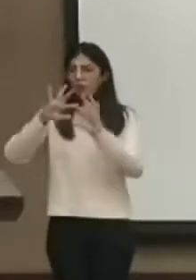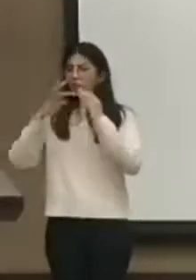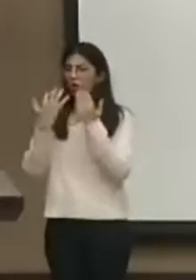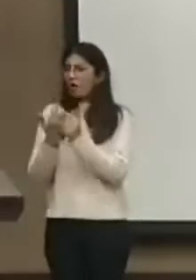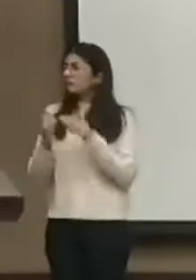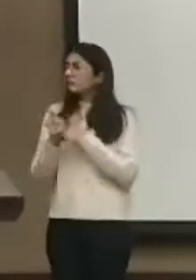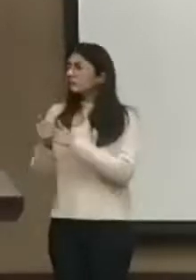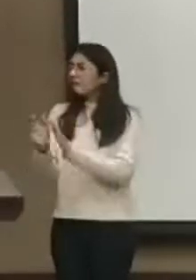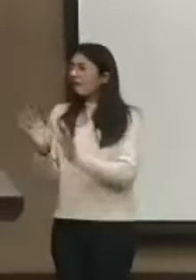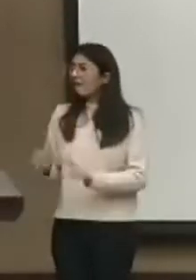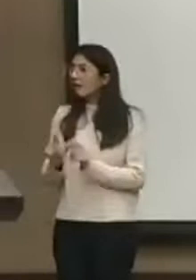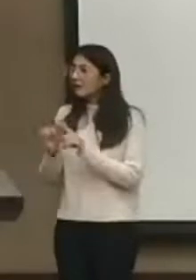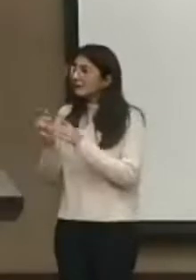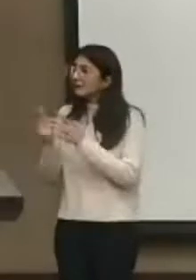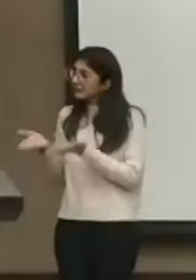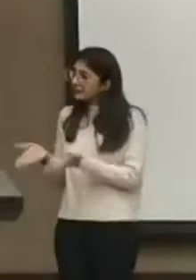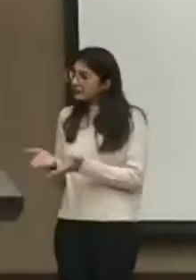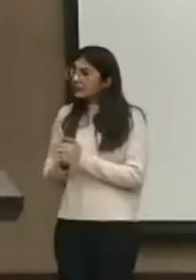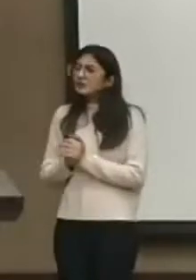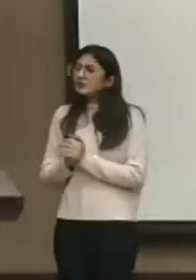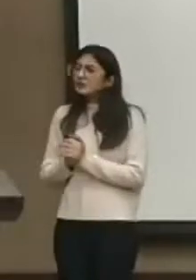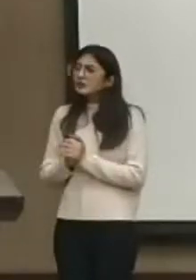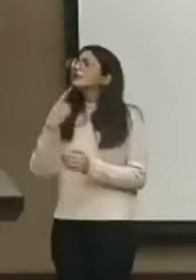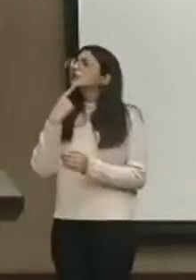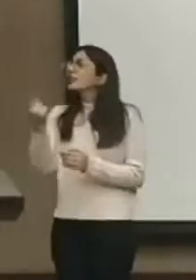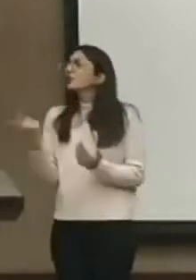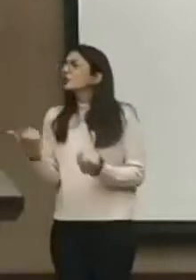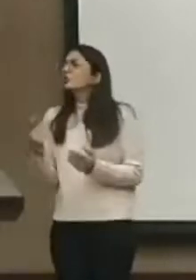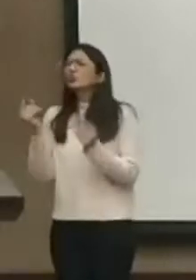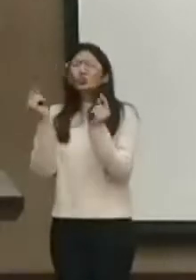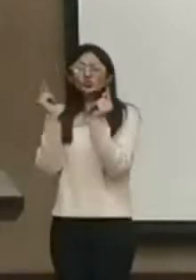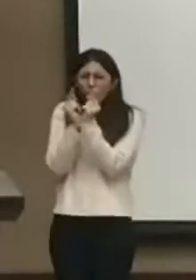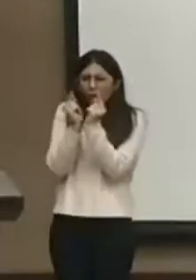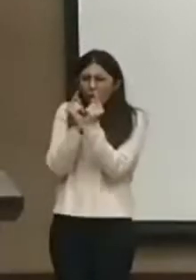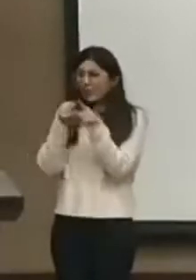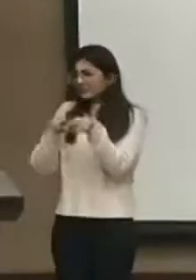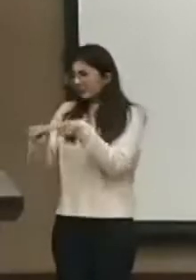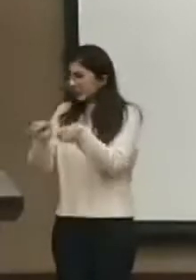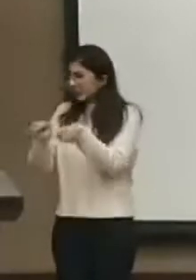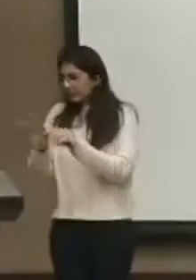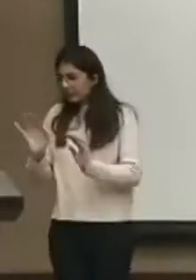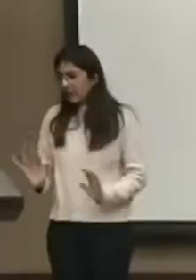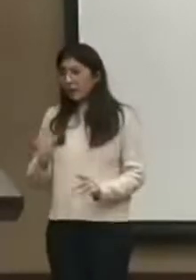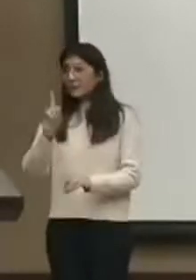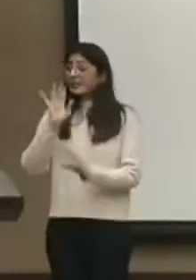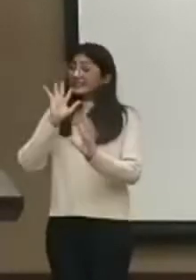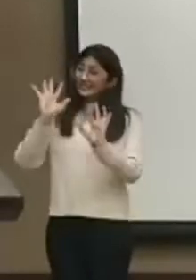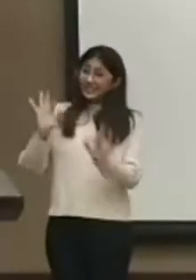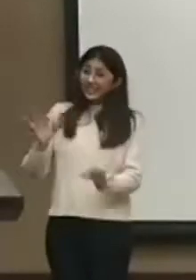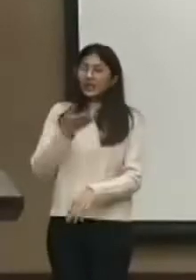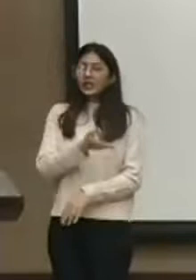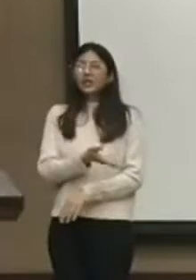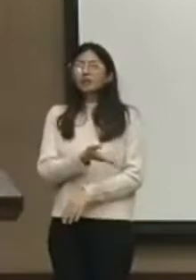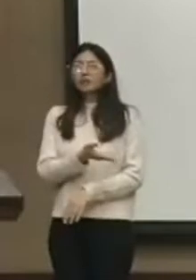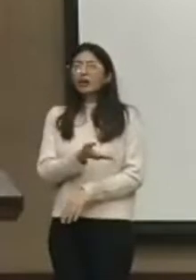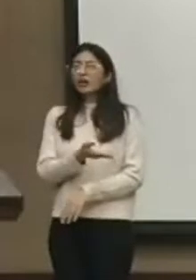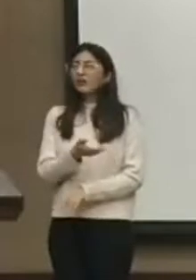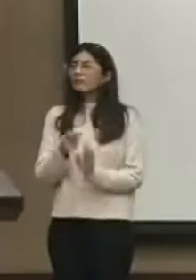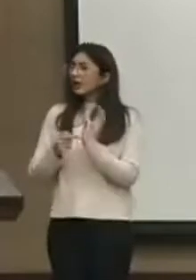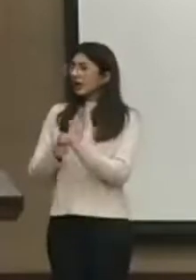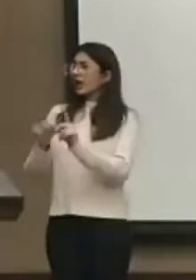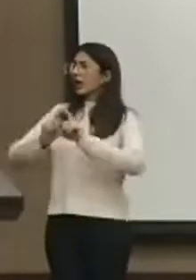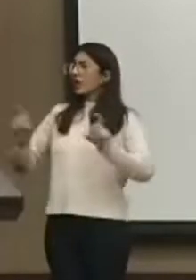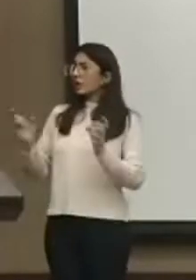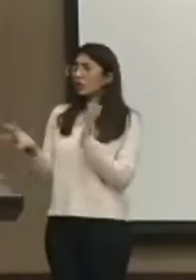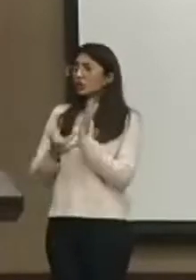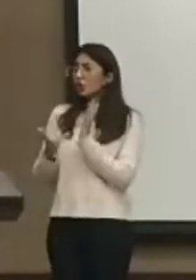And the reason I'm talking about this, I think these are small examples, but it actually tells you how big a role technology is